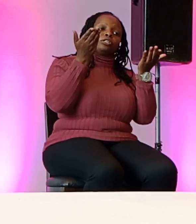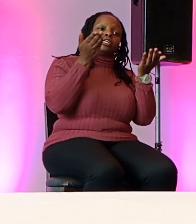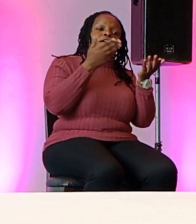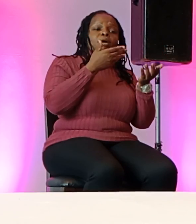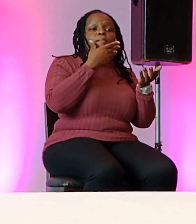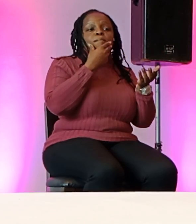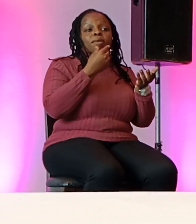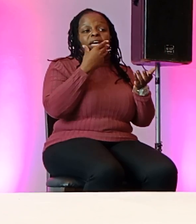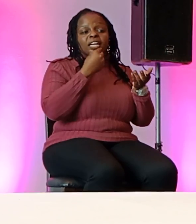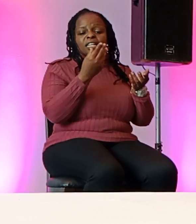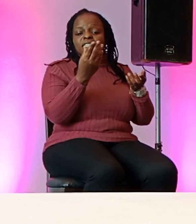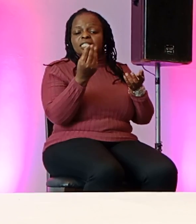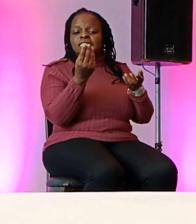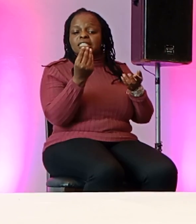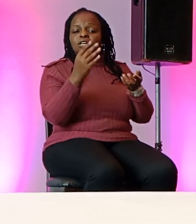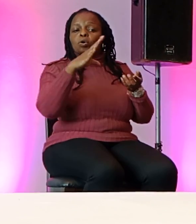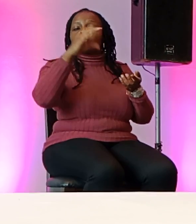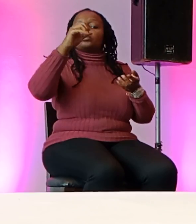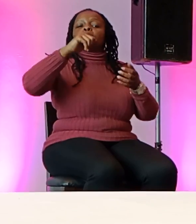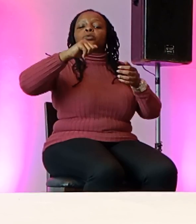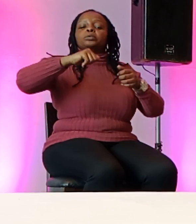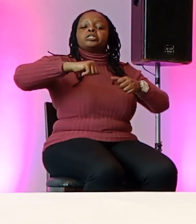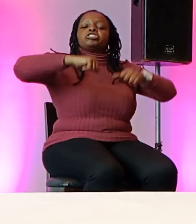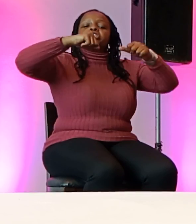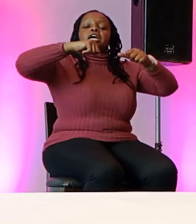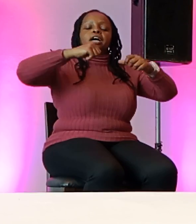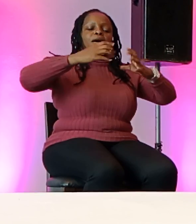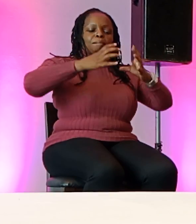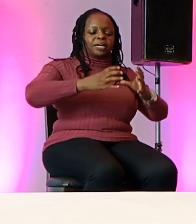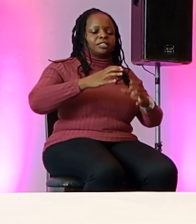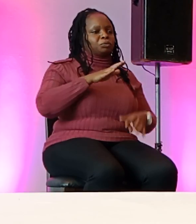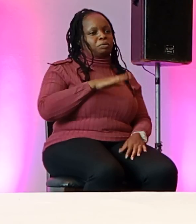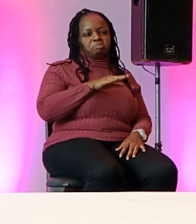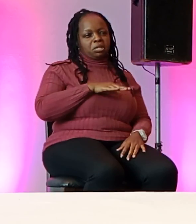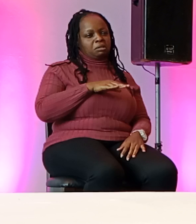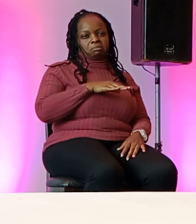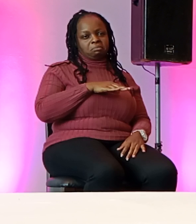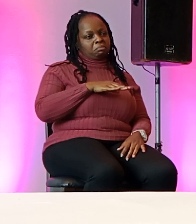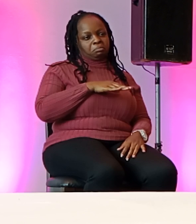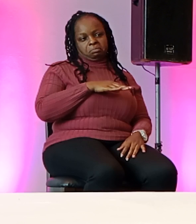Men can easily get to chair parties, not women.